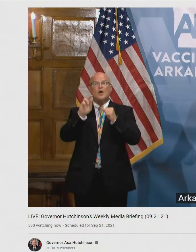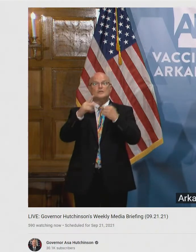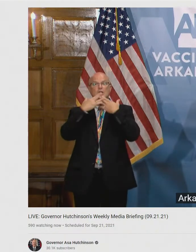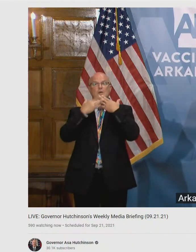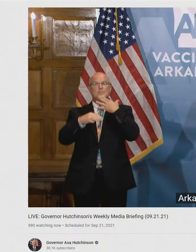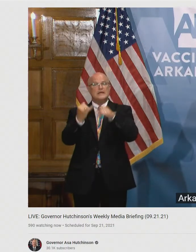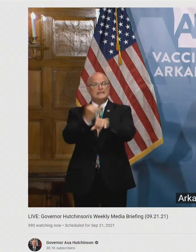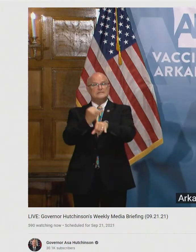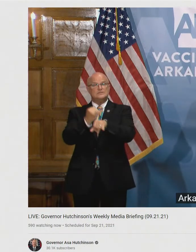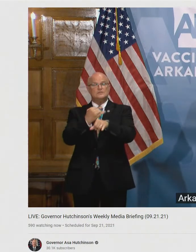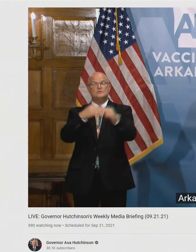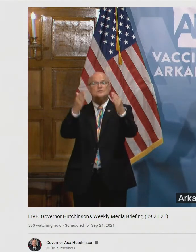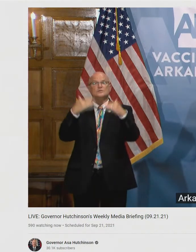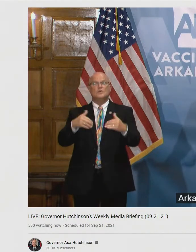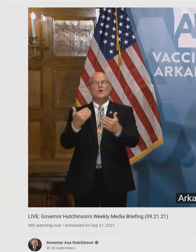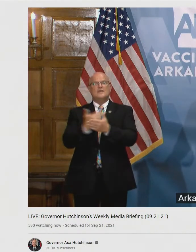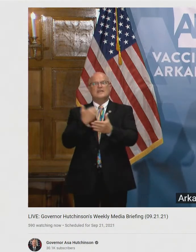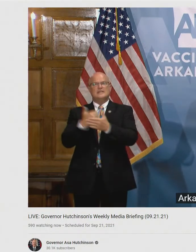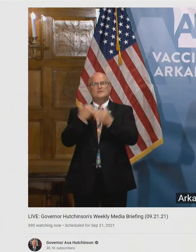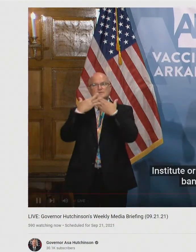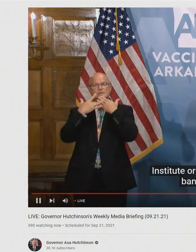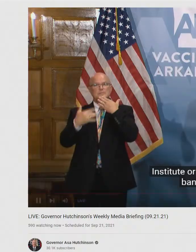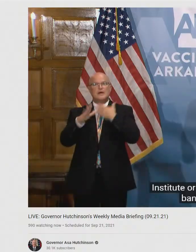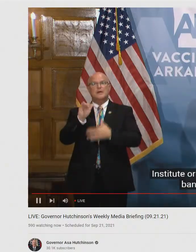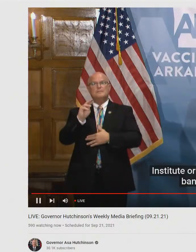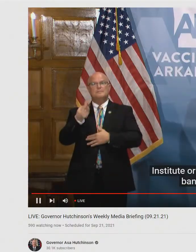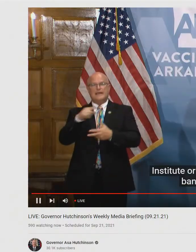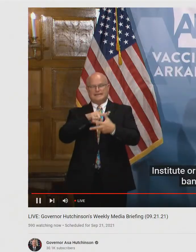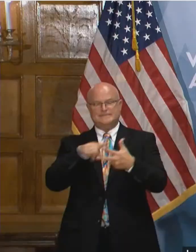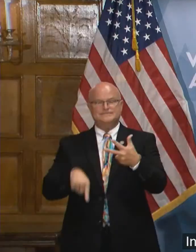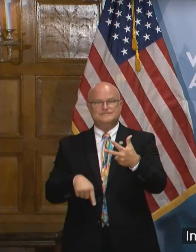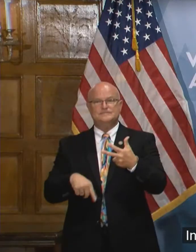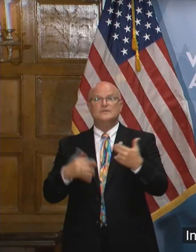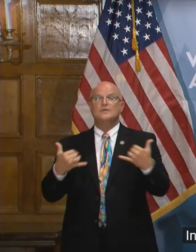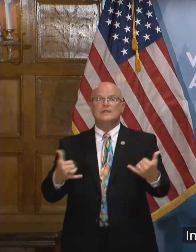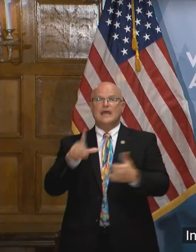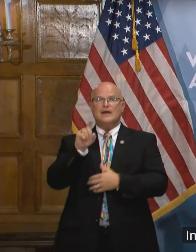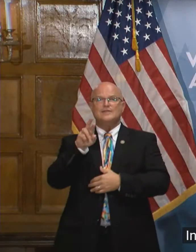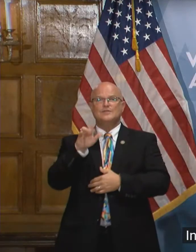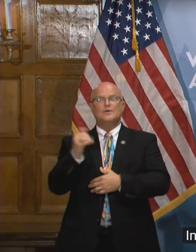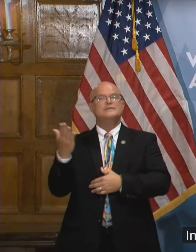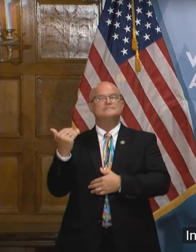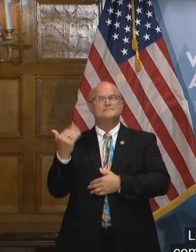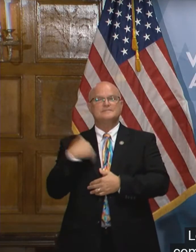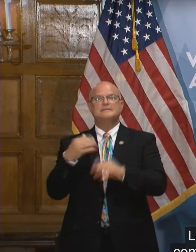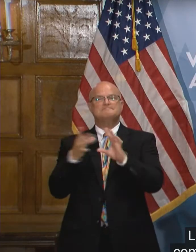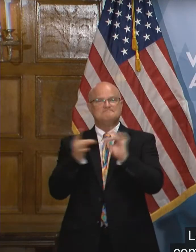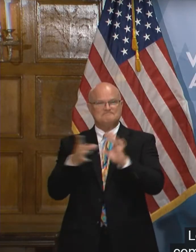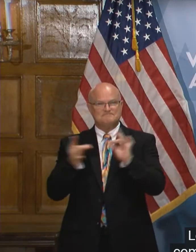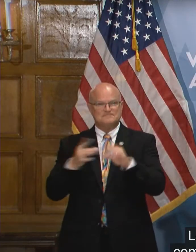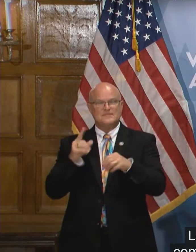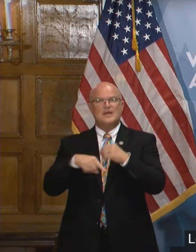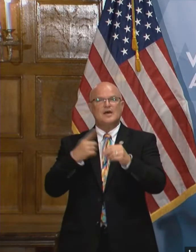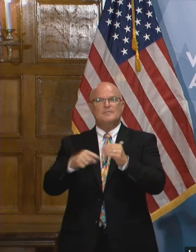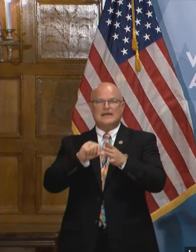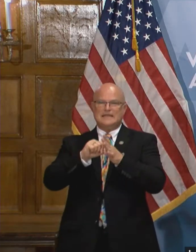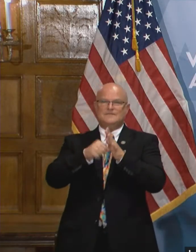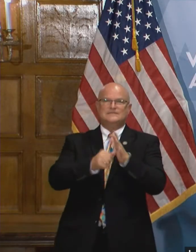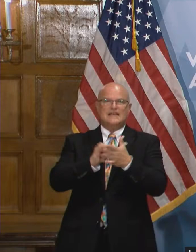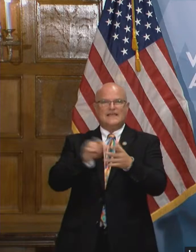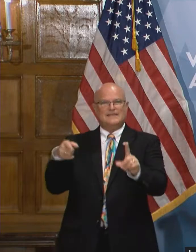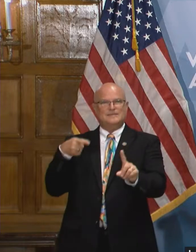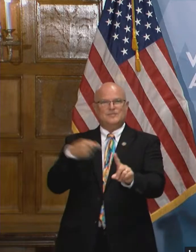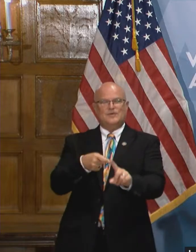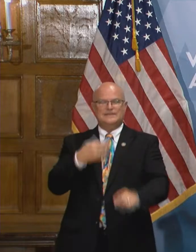Institute, or the nearest blood bank. With that, Lori, I wanted to invite you to come up and make comments to emphasize the